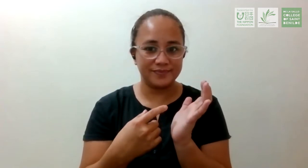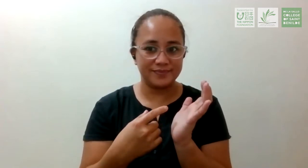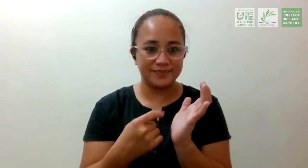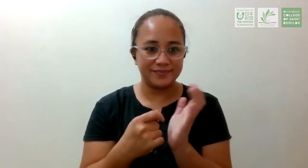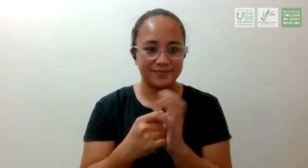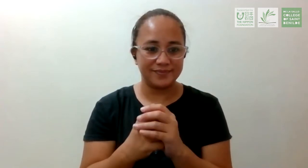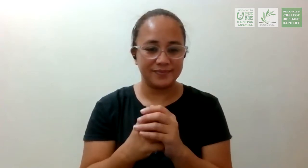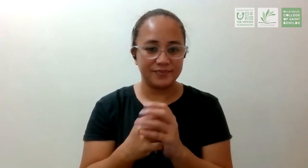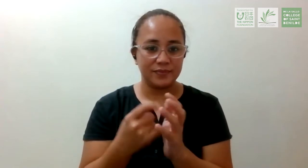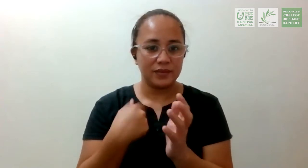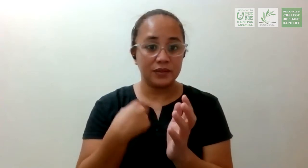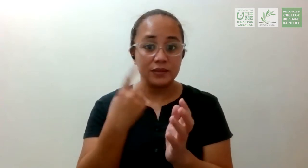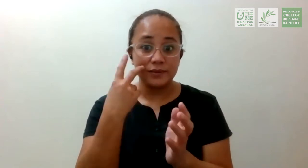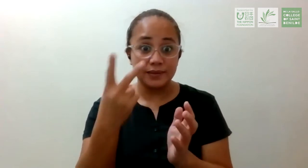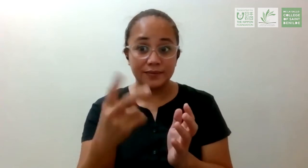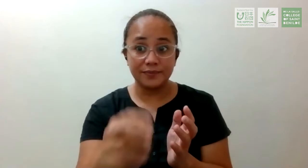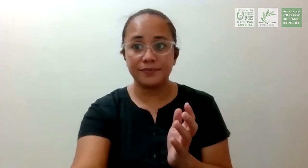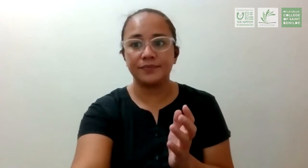As you see